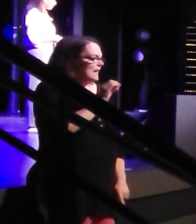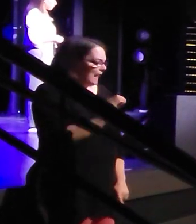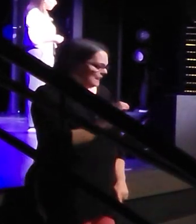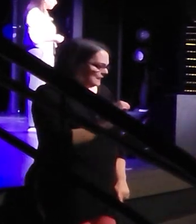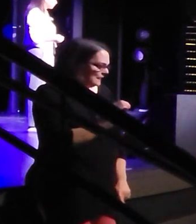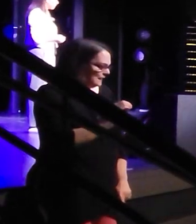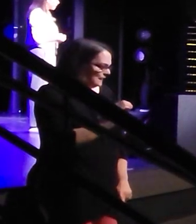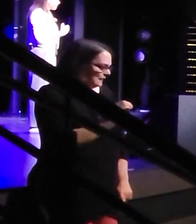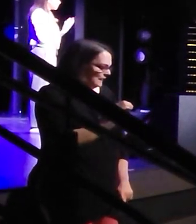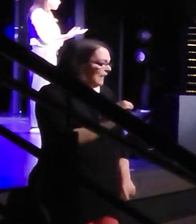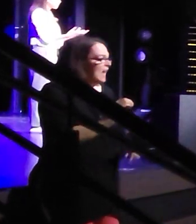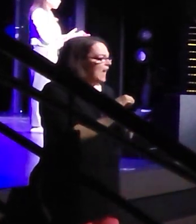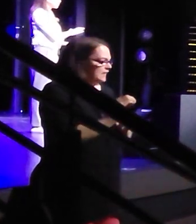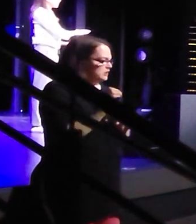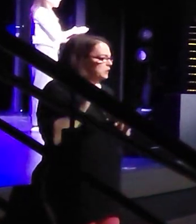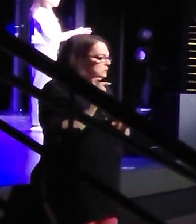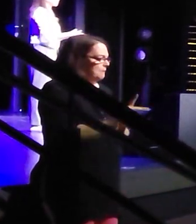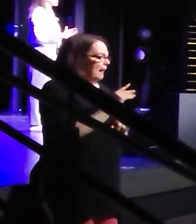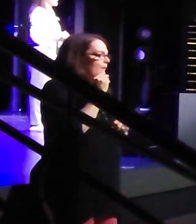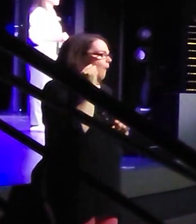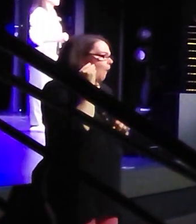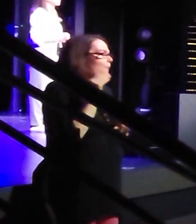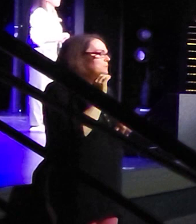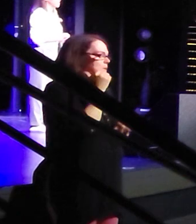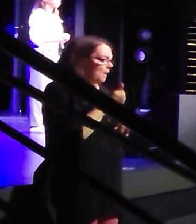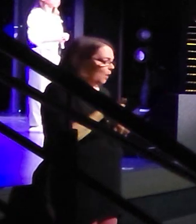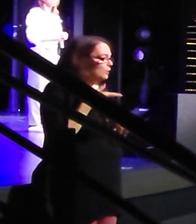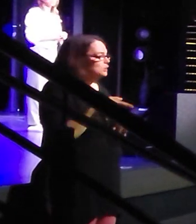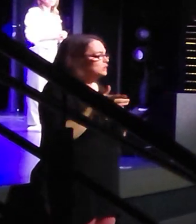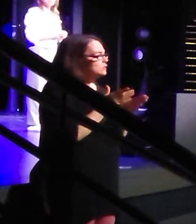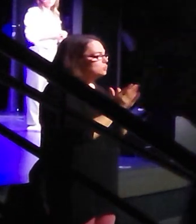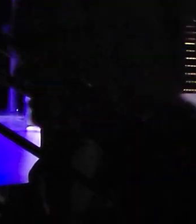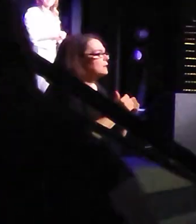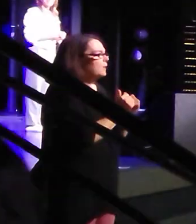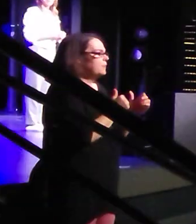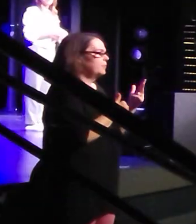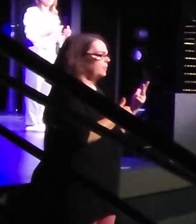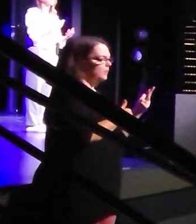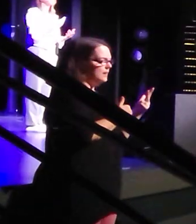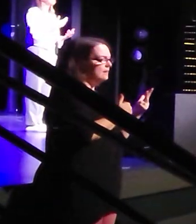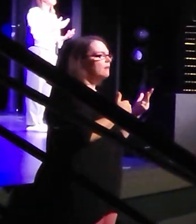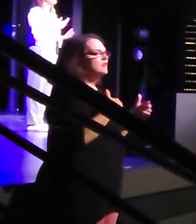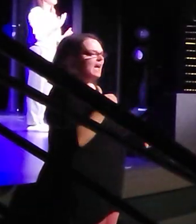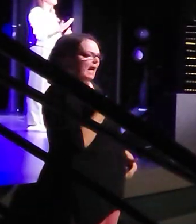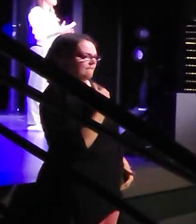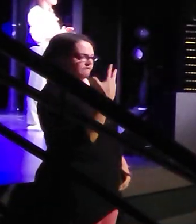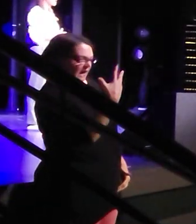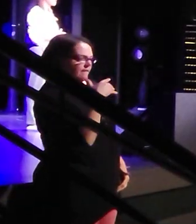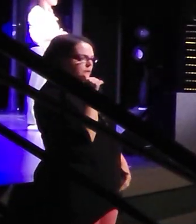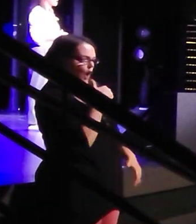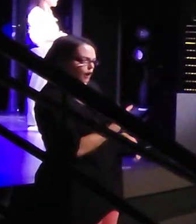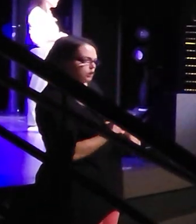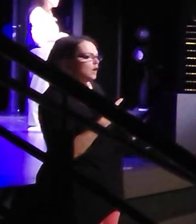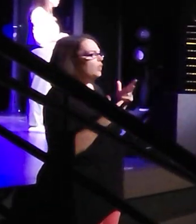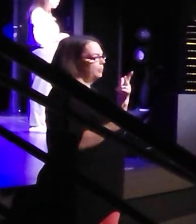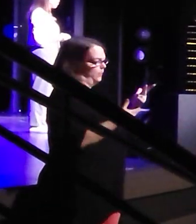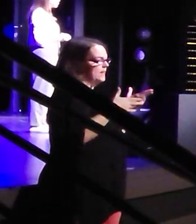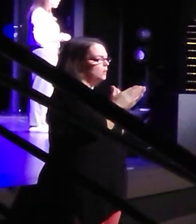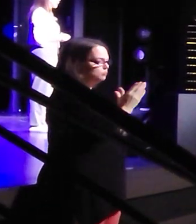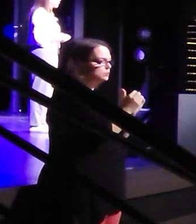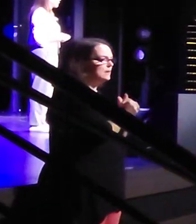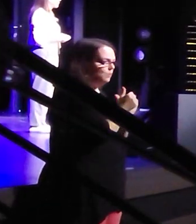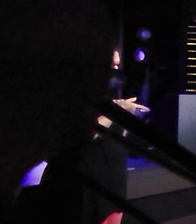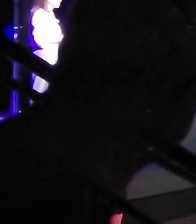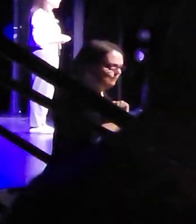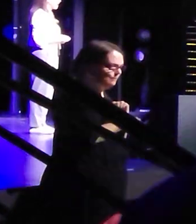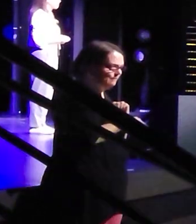home tomorrow. She's cruising with 3 out of her 5 daughters brought together from the states of South Carolina,